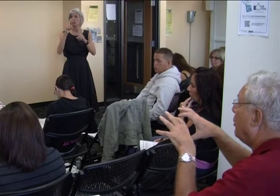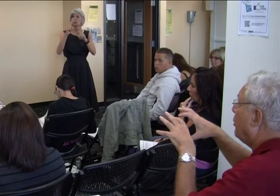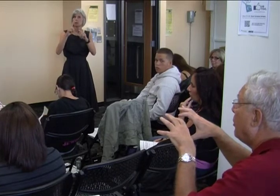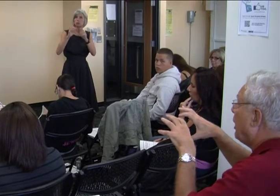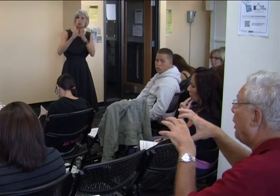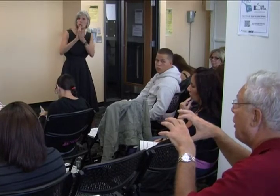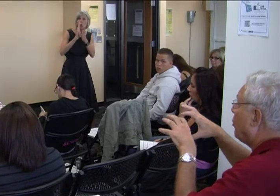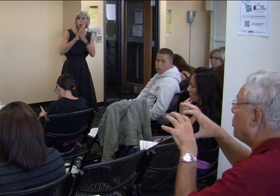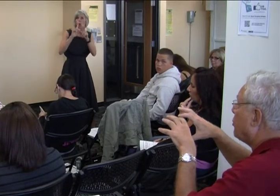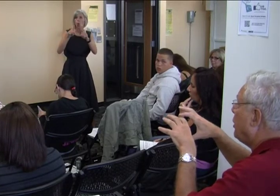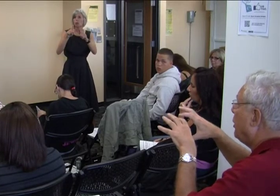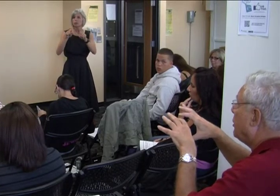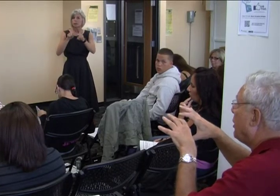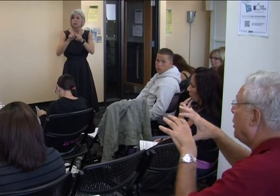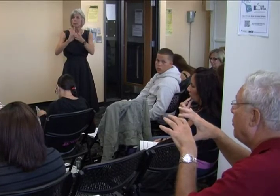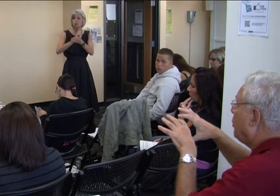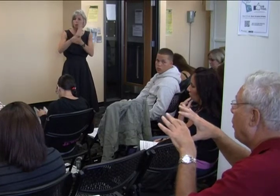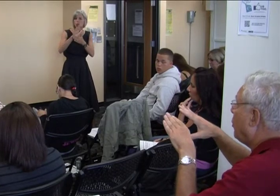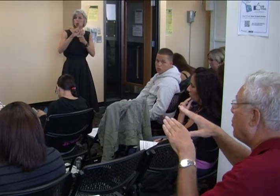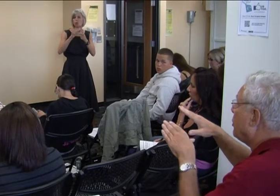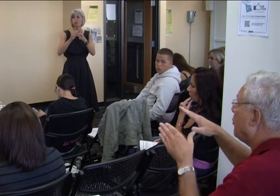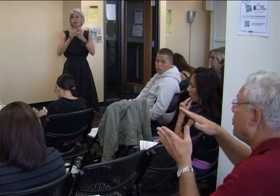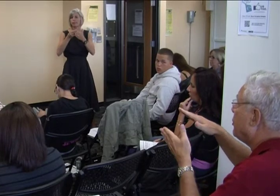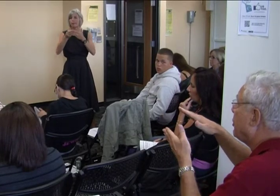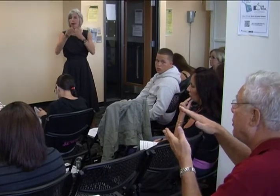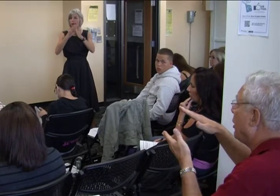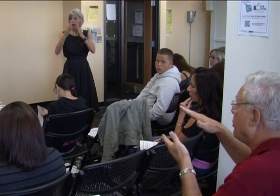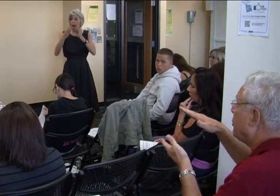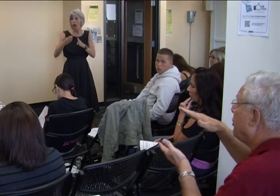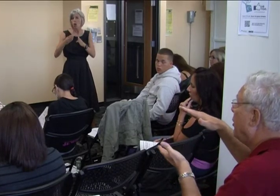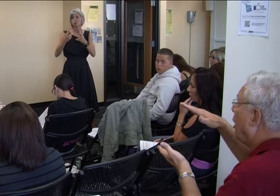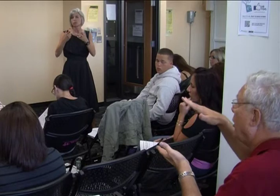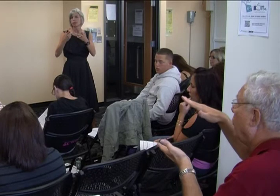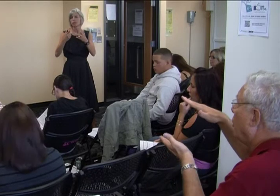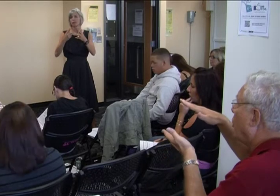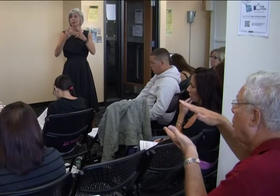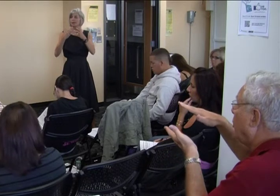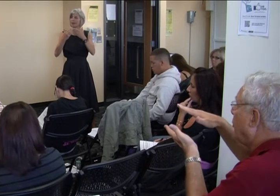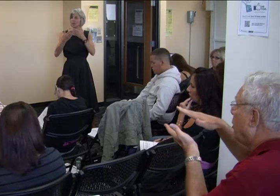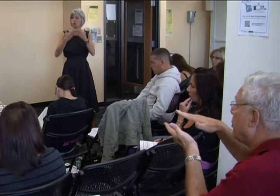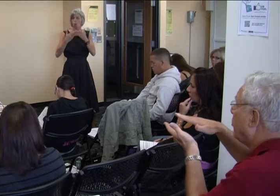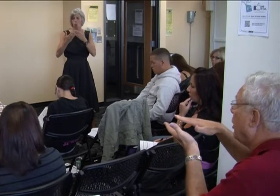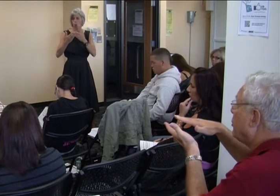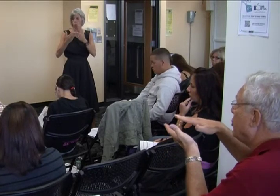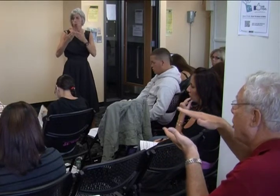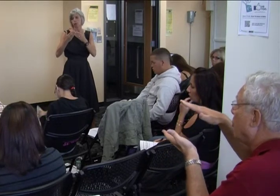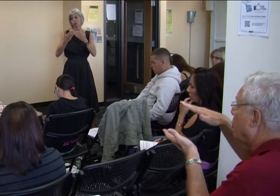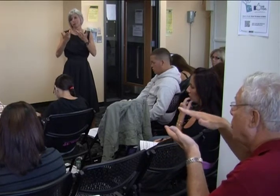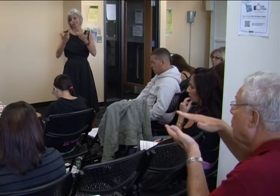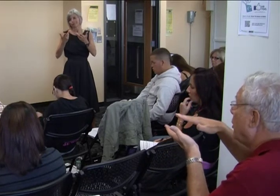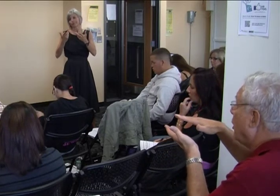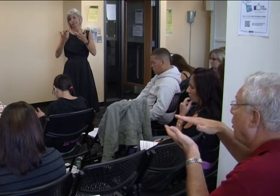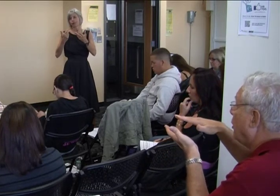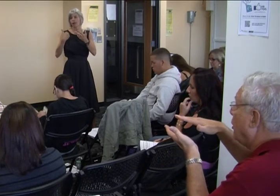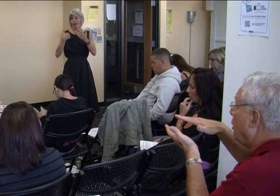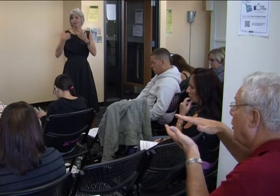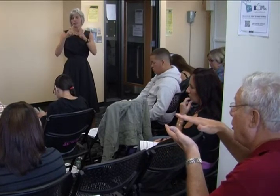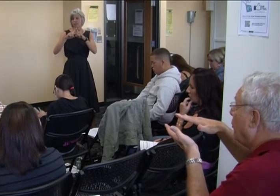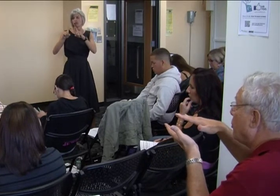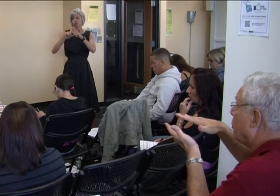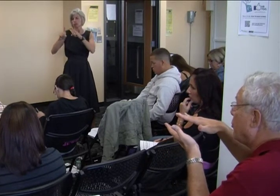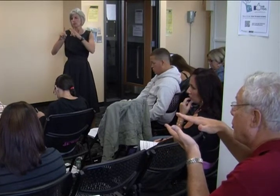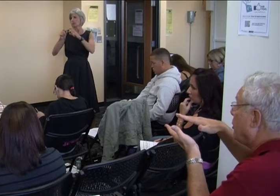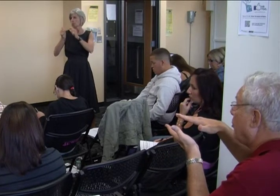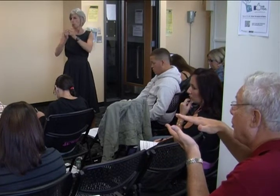Mm-hmm. But I gather what you're saying is that even though those differences exist, and even in some cases we can reduce